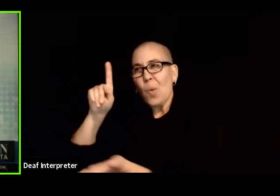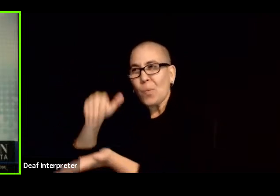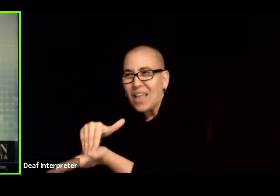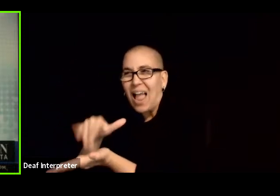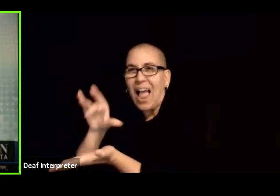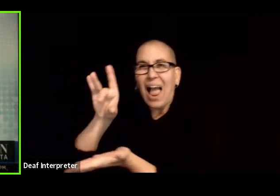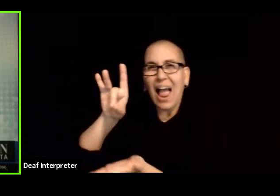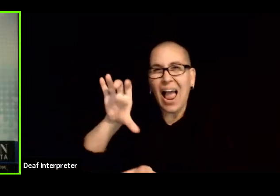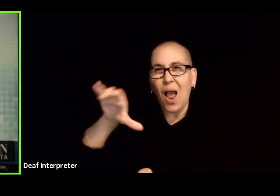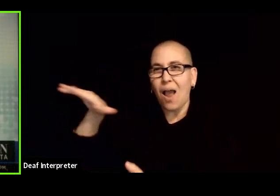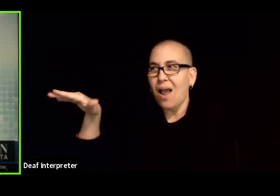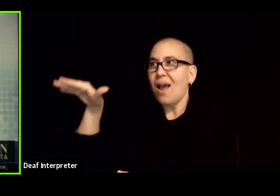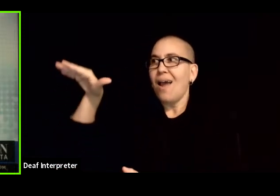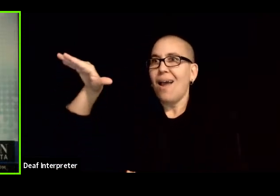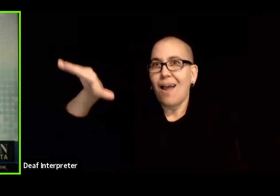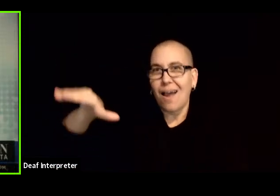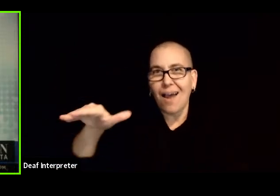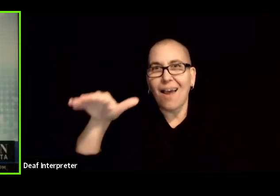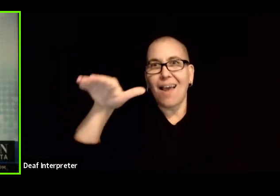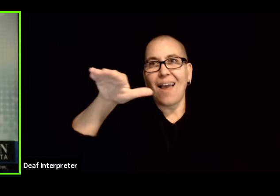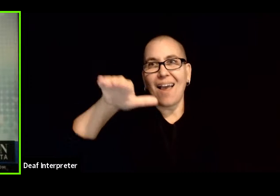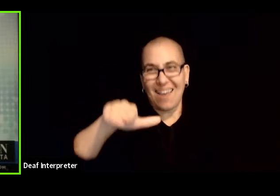the interventions that were